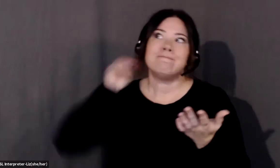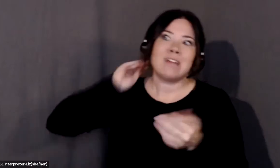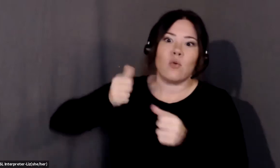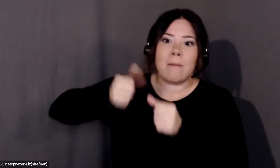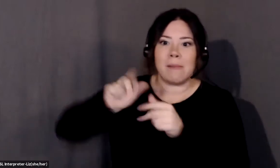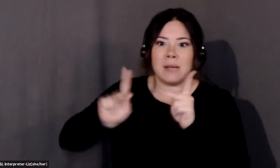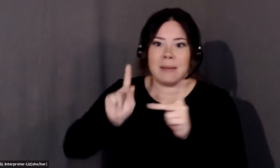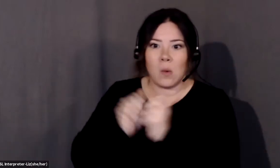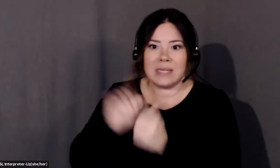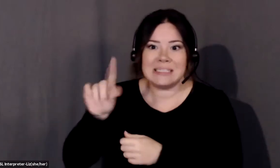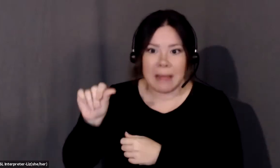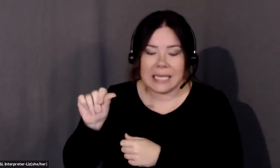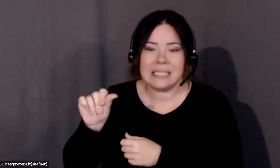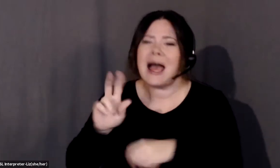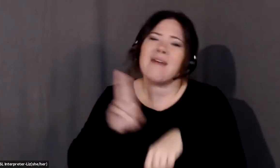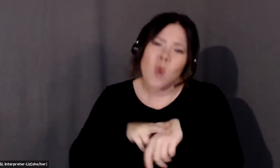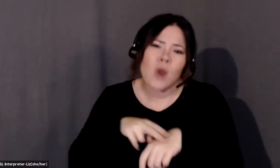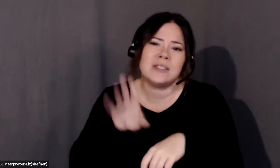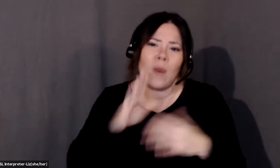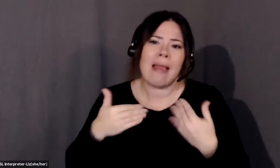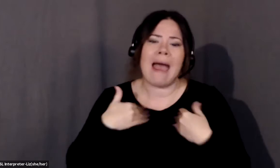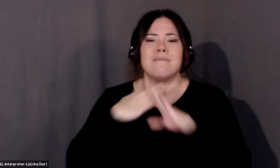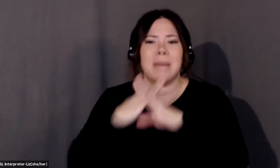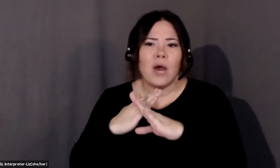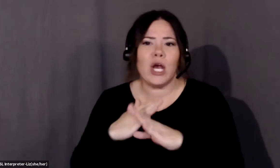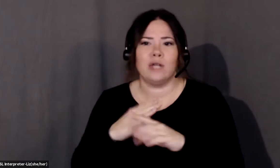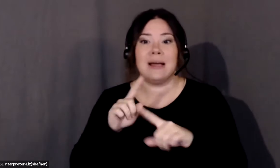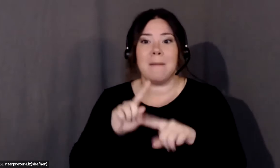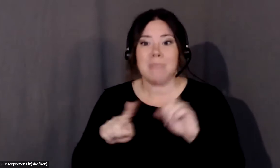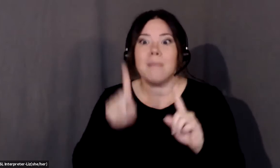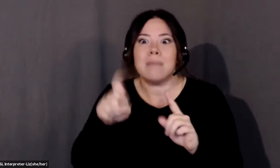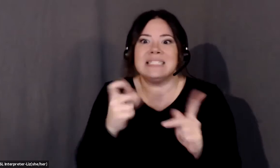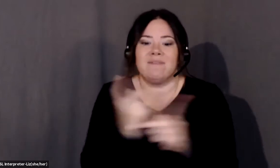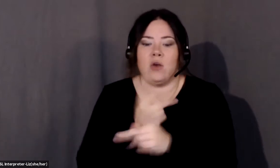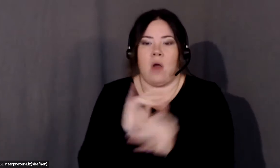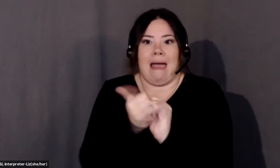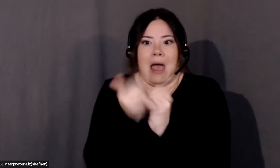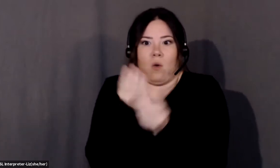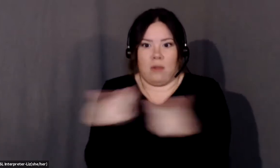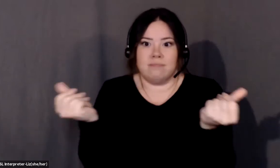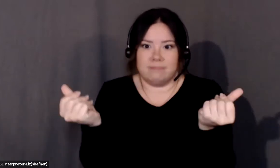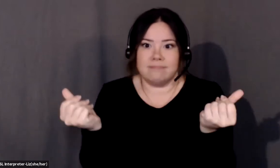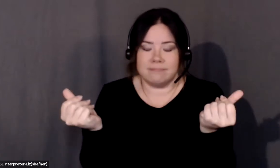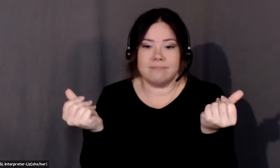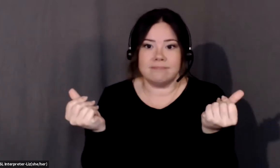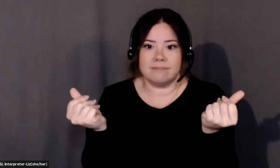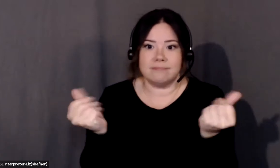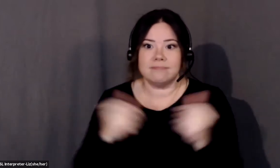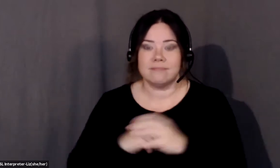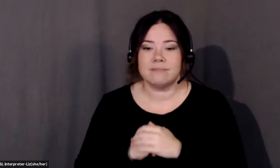to be barriers. And of course, then those barriers have to be addressed. Number 2,